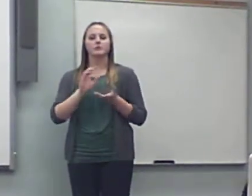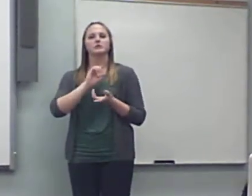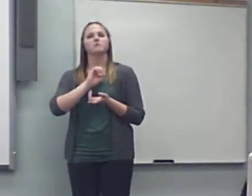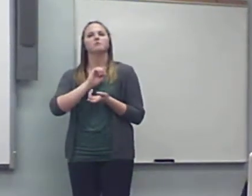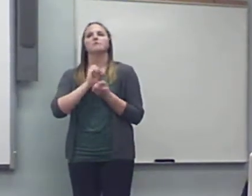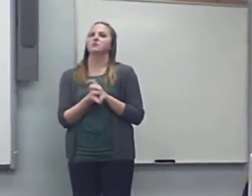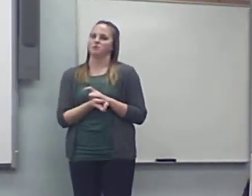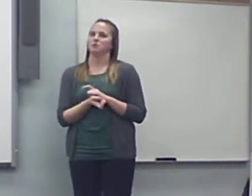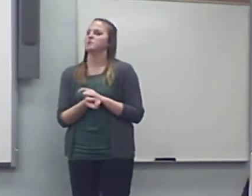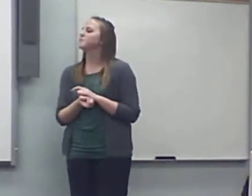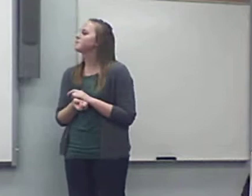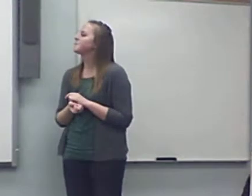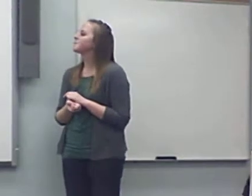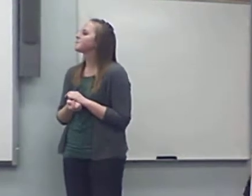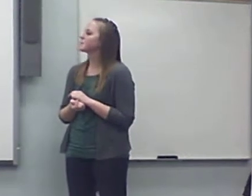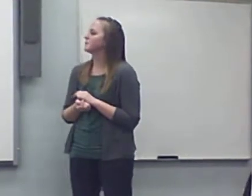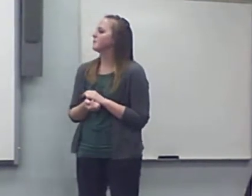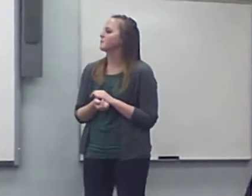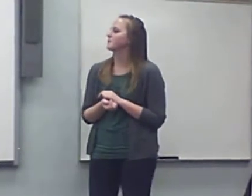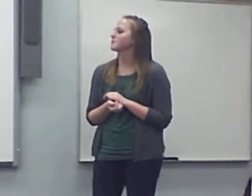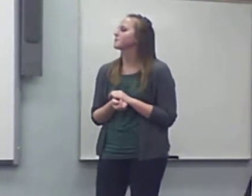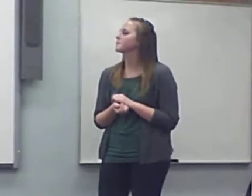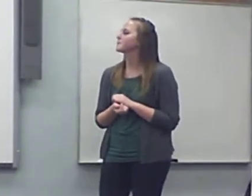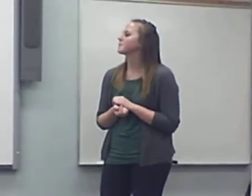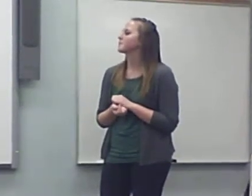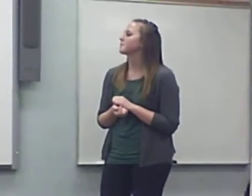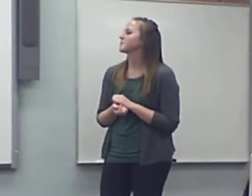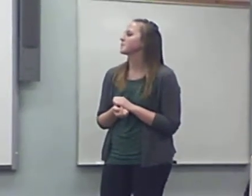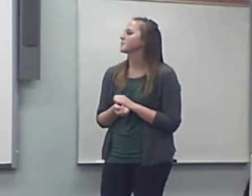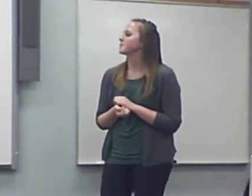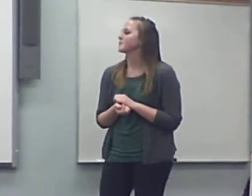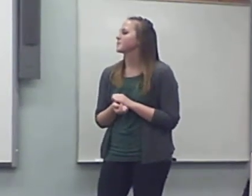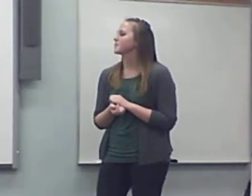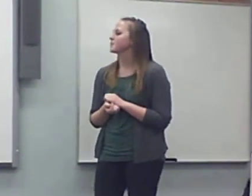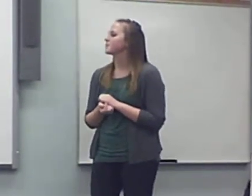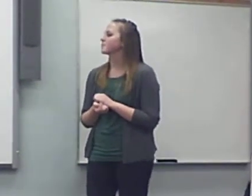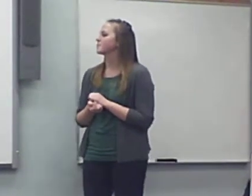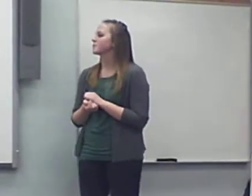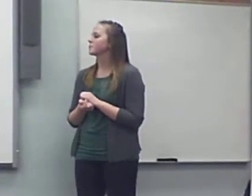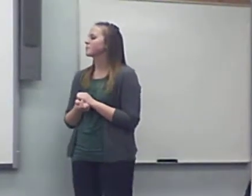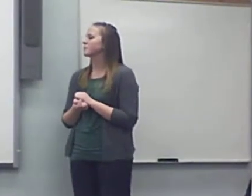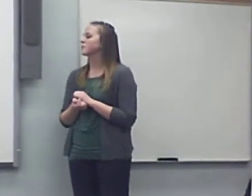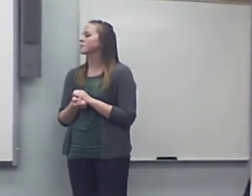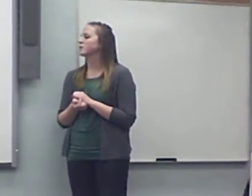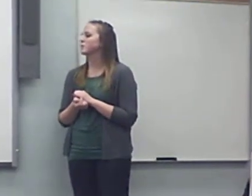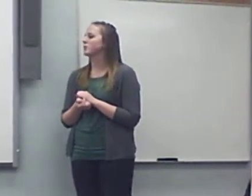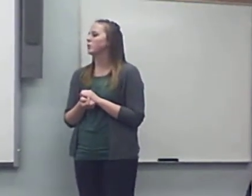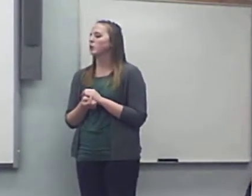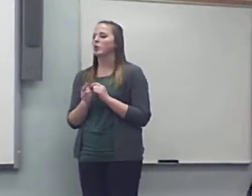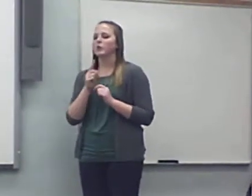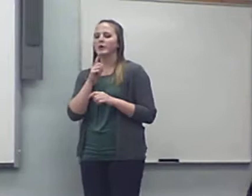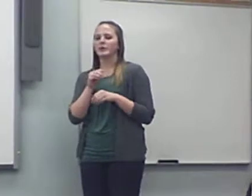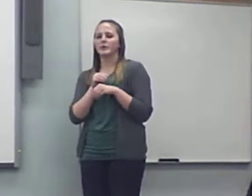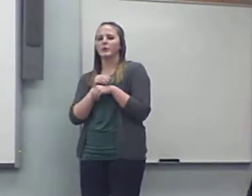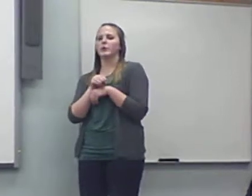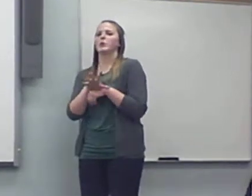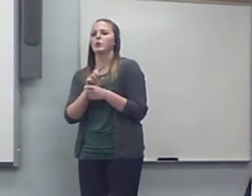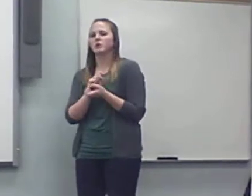I believe that one of the biggest significant things that really makes an impact on a religious setting and access to religious setting is